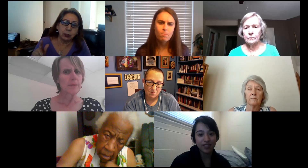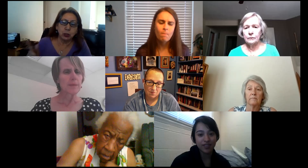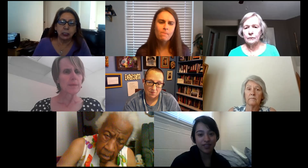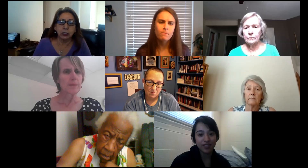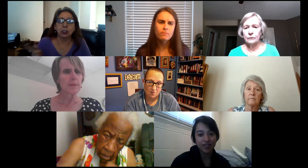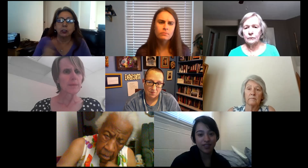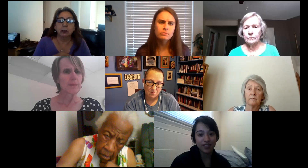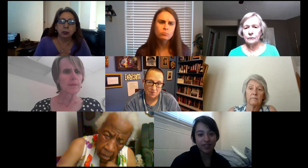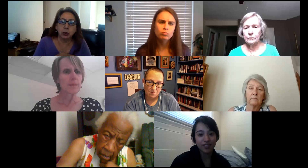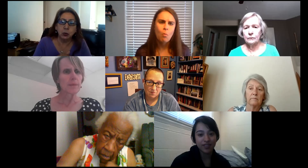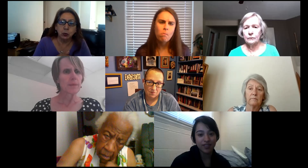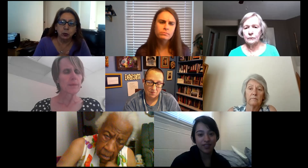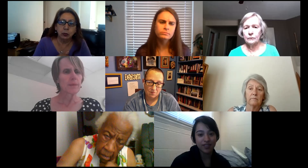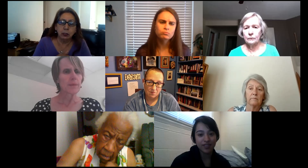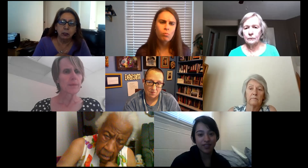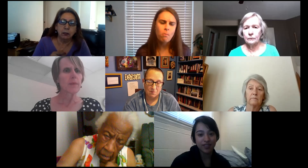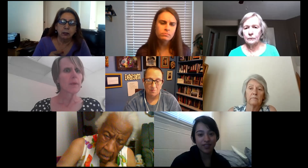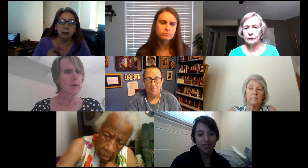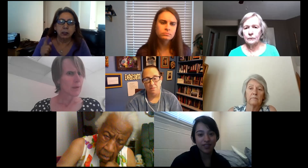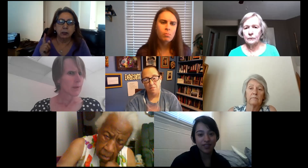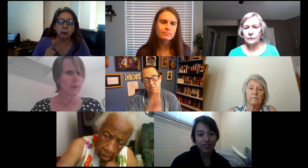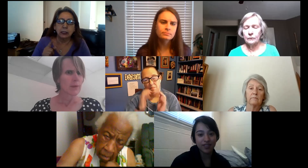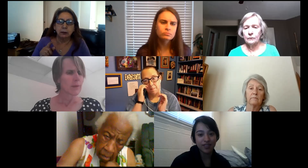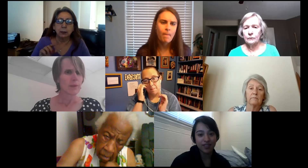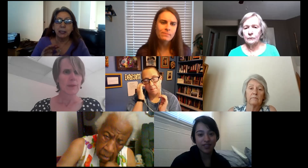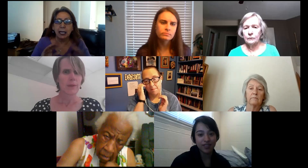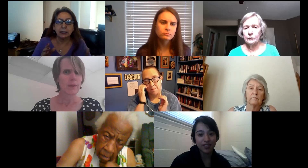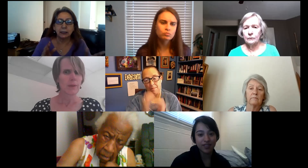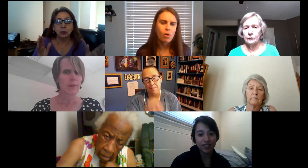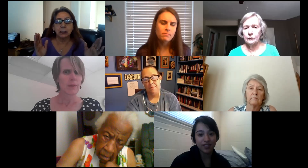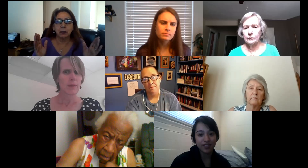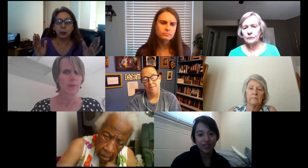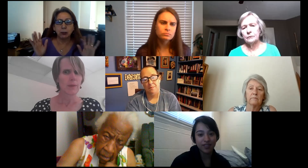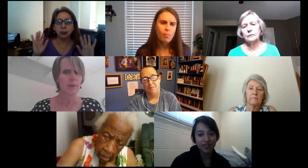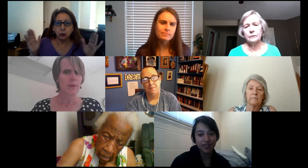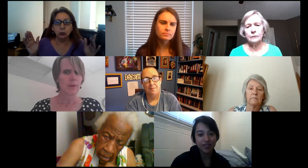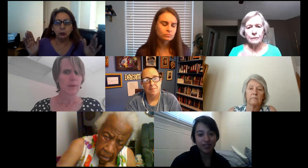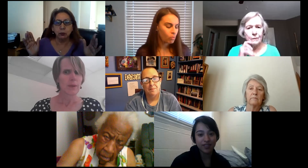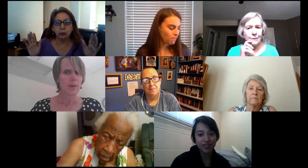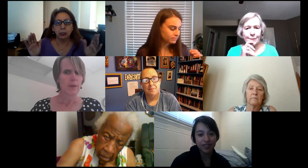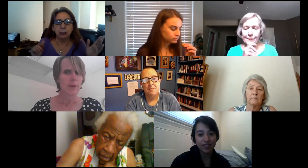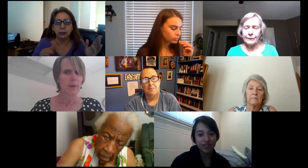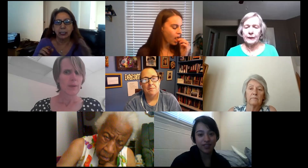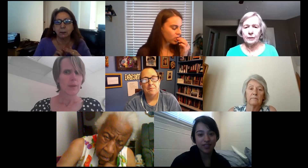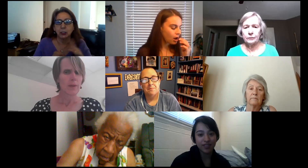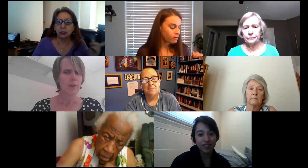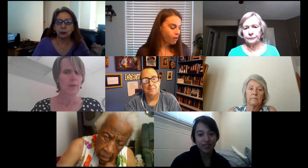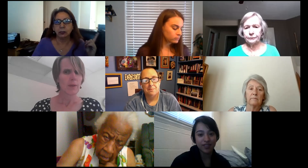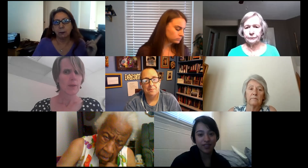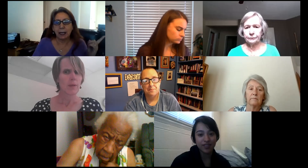old, she can start school. And there was some classes. It was a regular school. They called the elementary school in El Paso